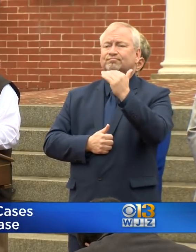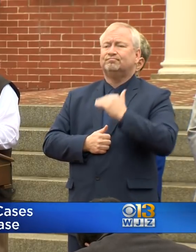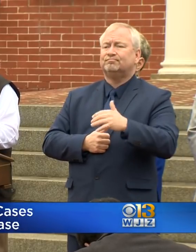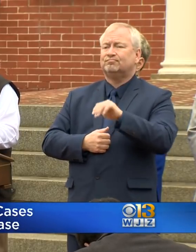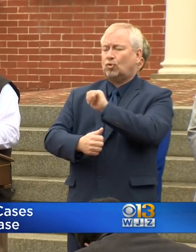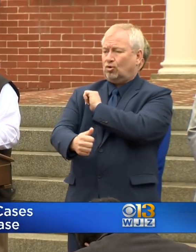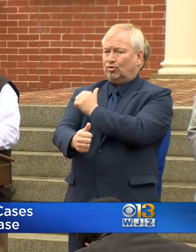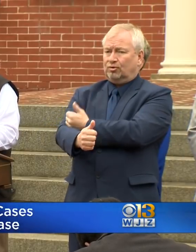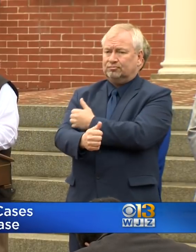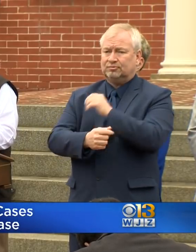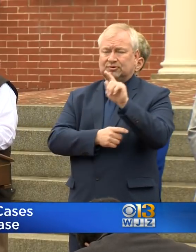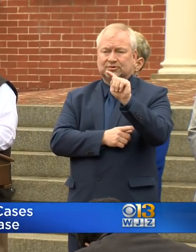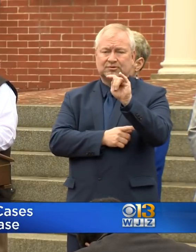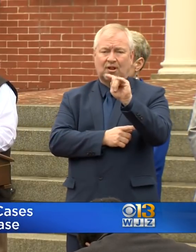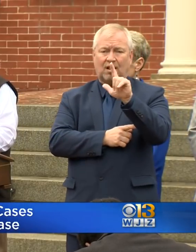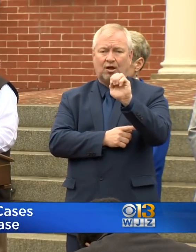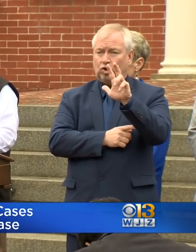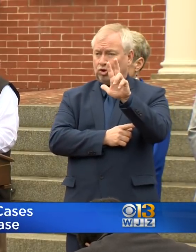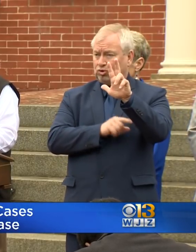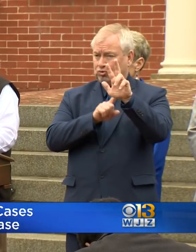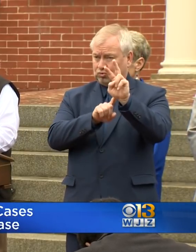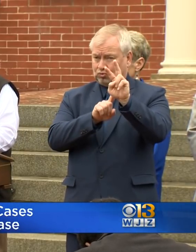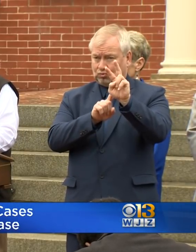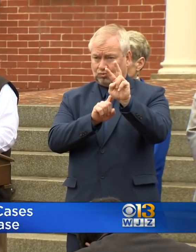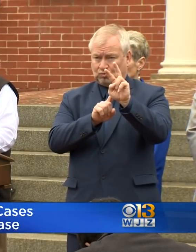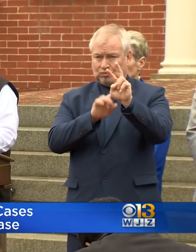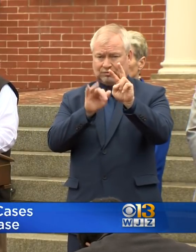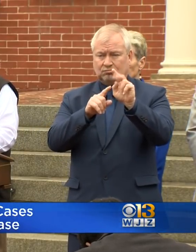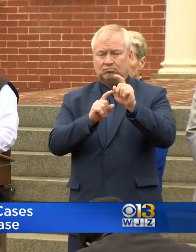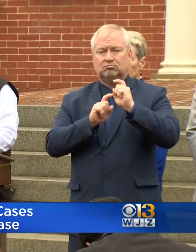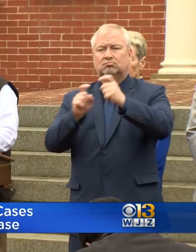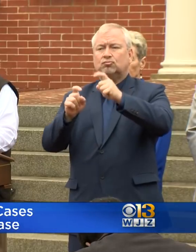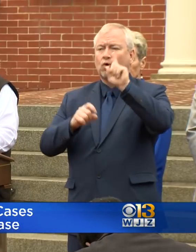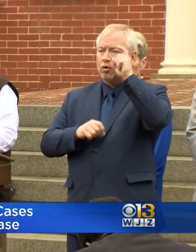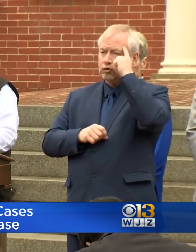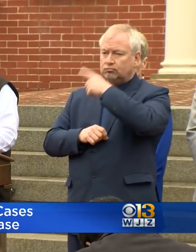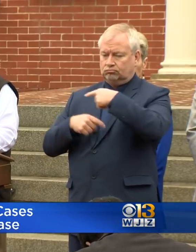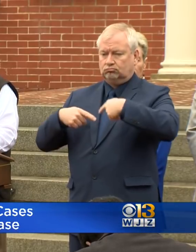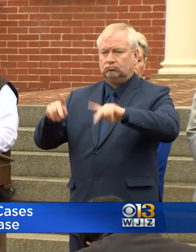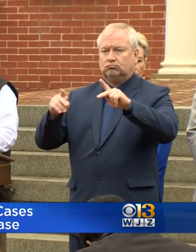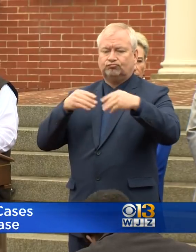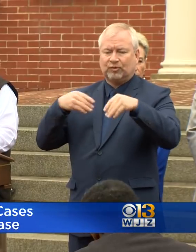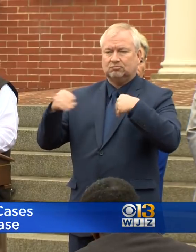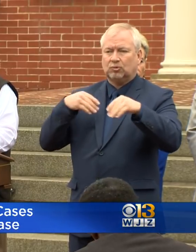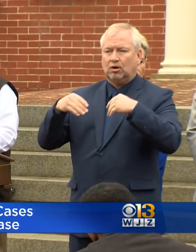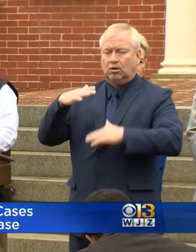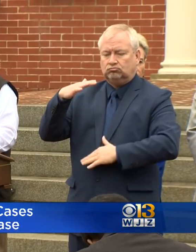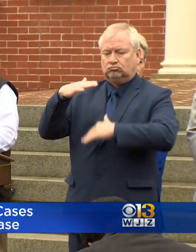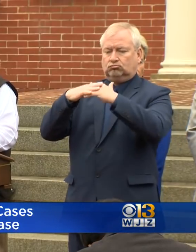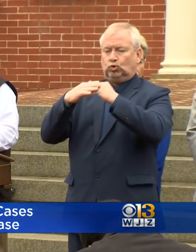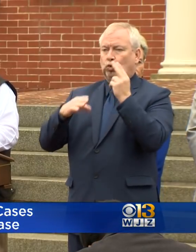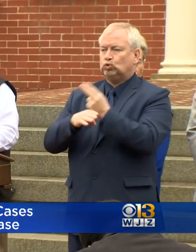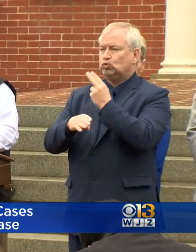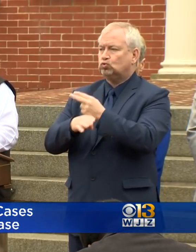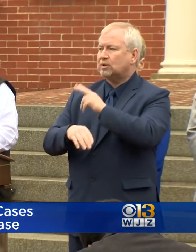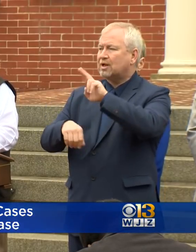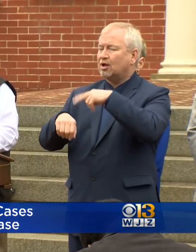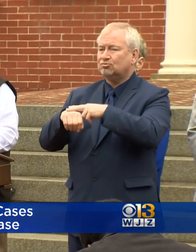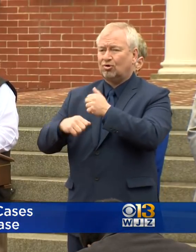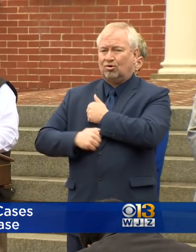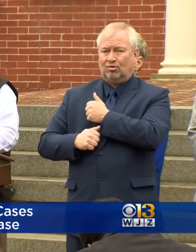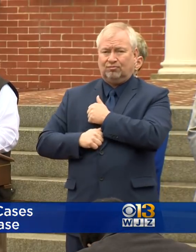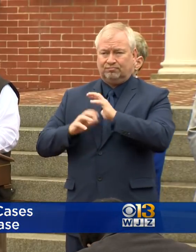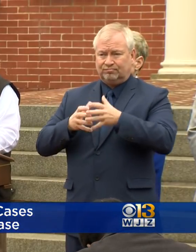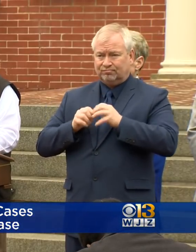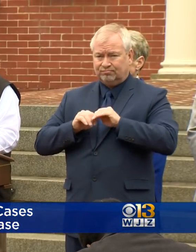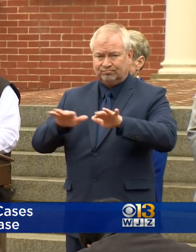32 to give governors maximum flexibility for the use of the National Guard. In Maryland, I will be